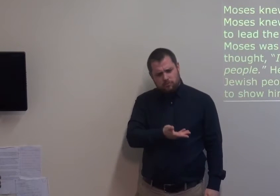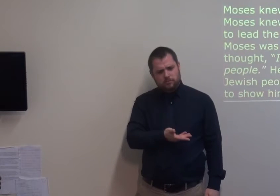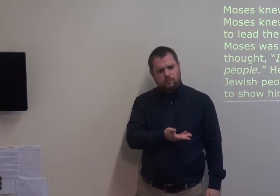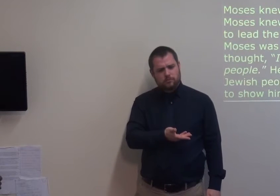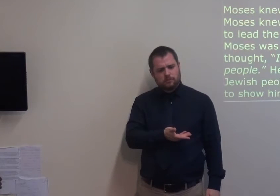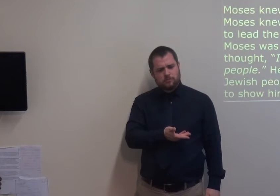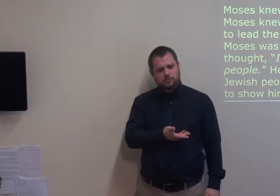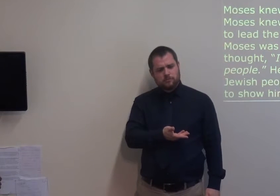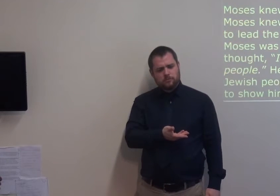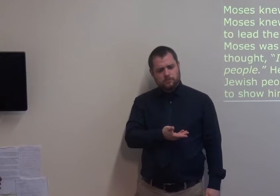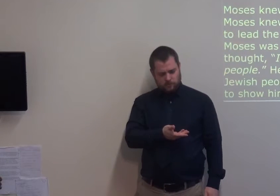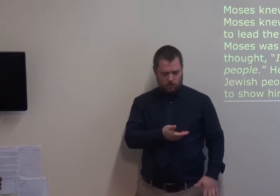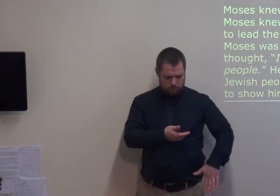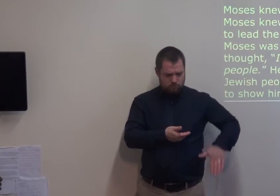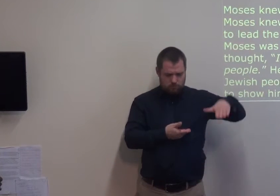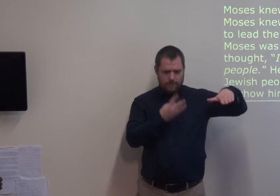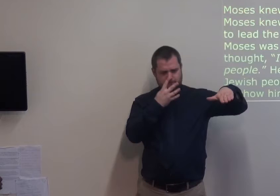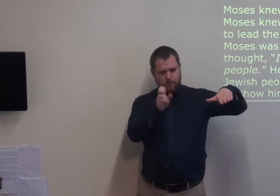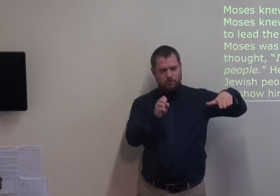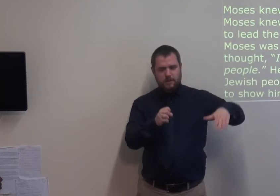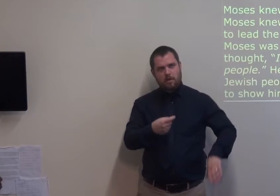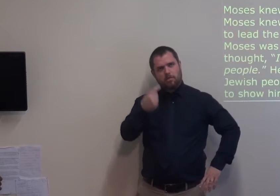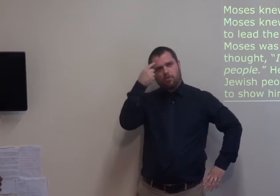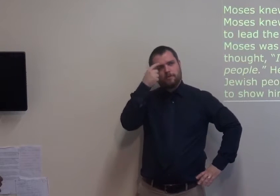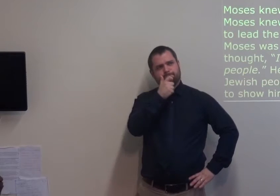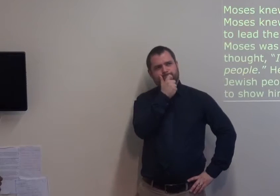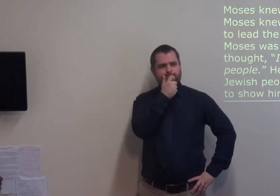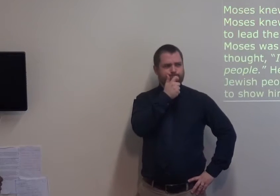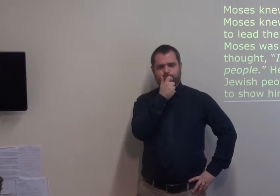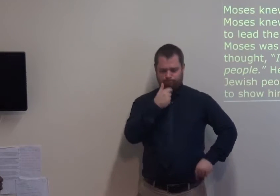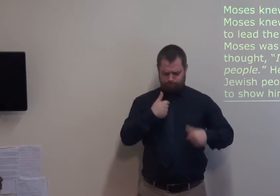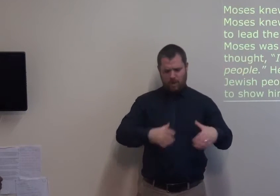When Moses was 40 years old, he thought, I am ready to lead God's people.